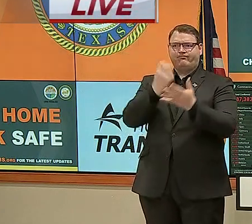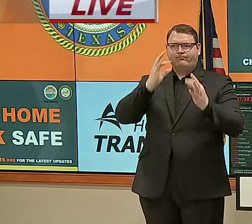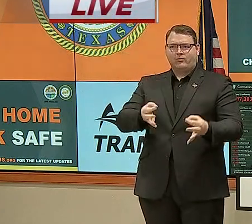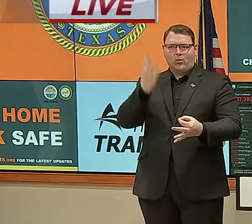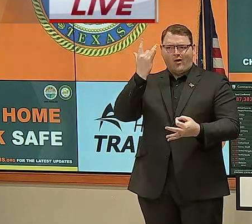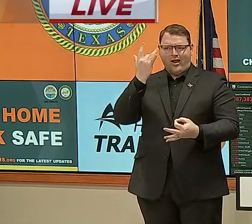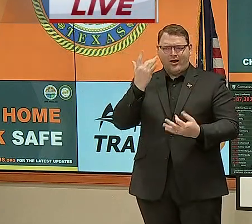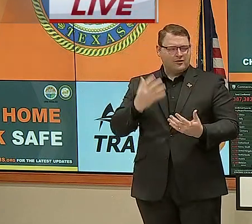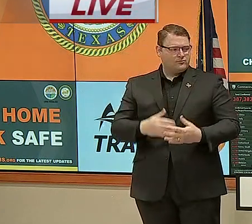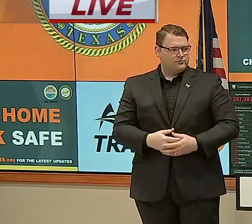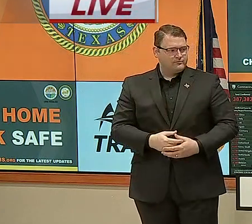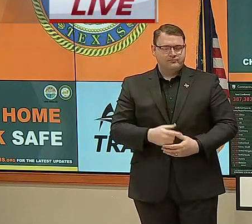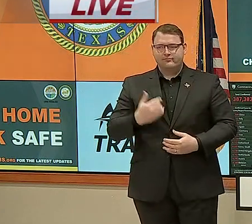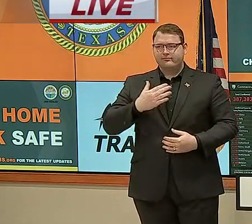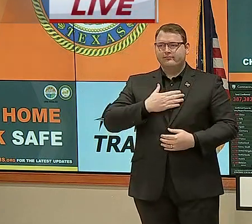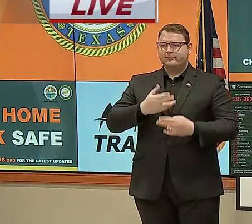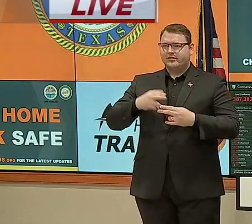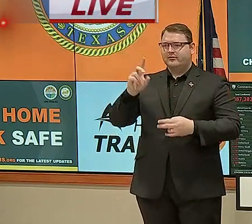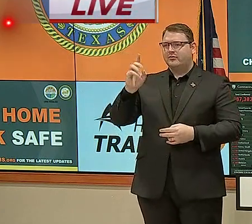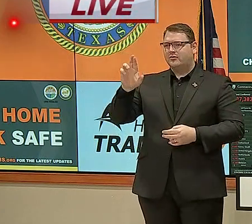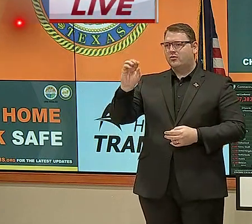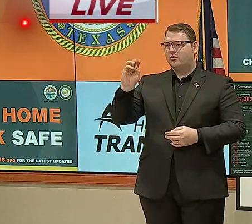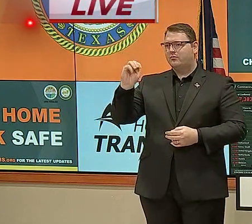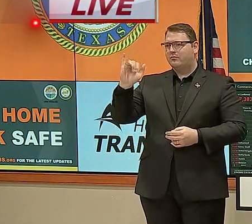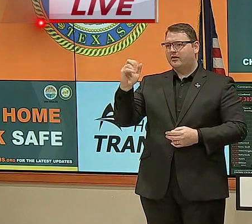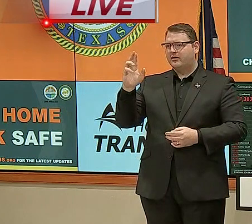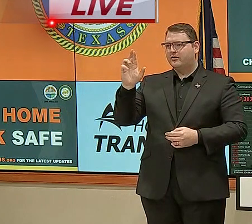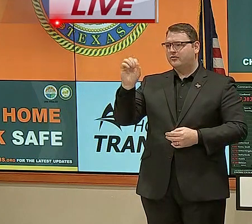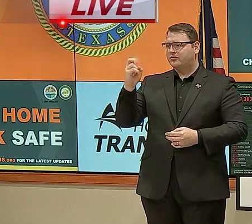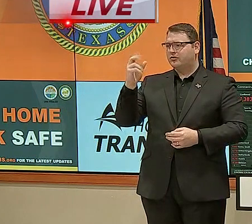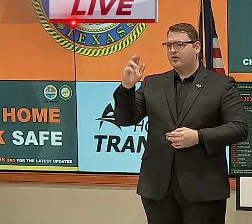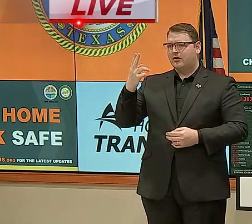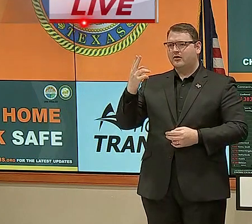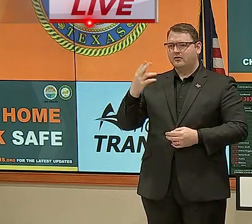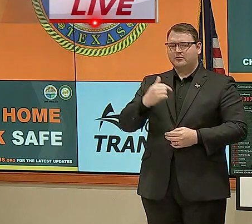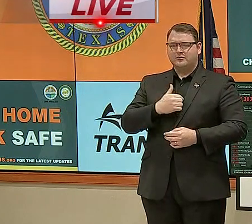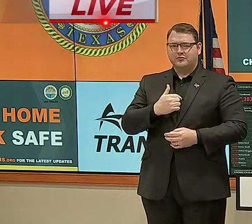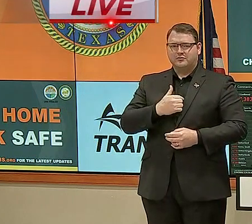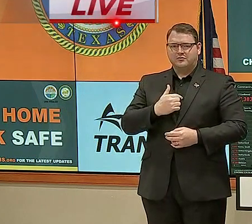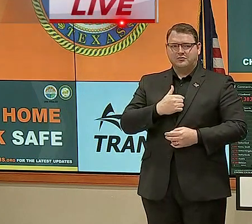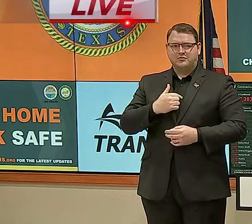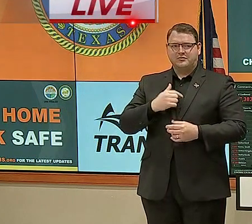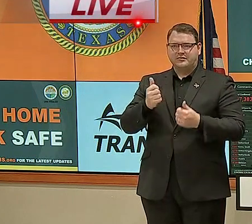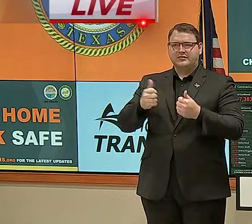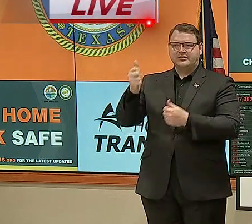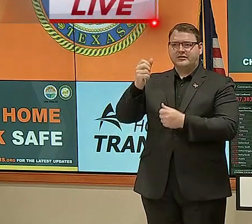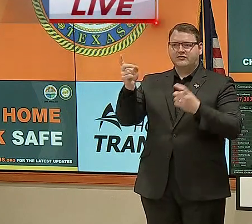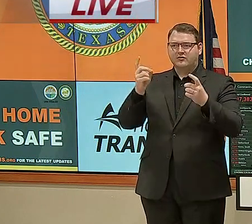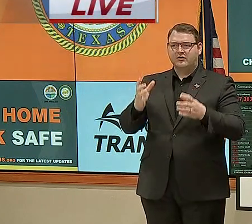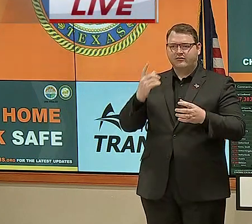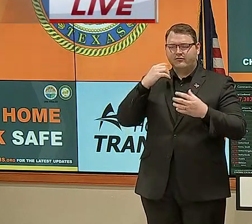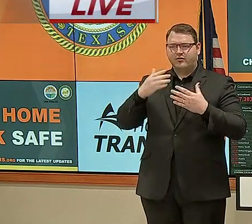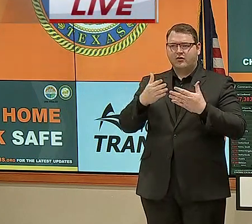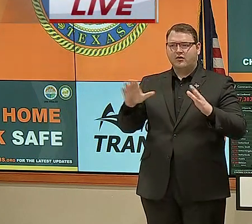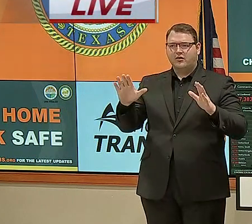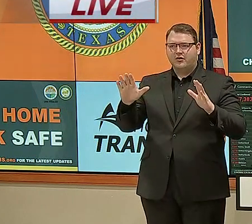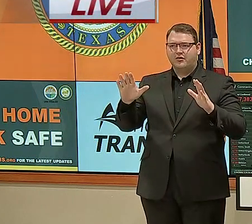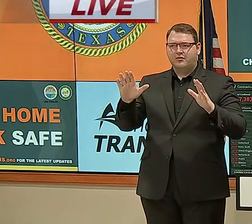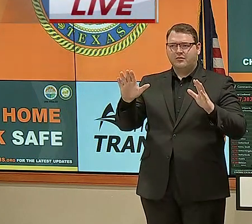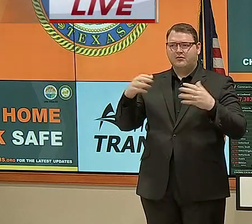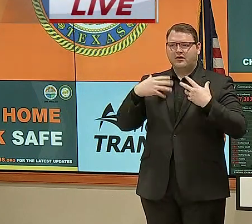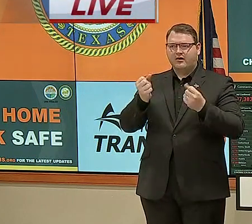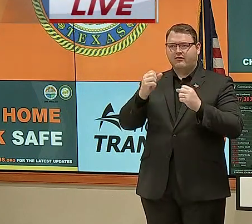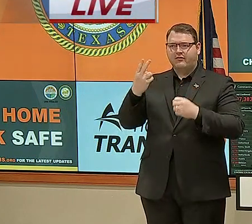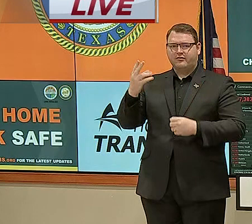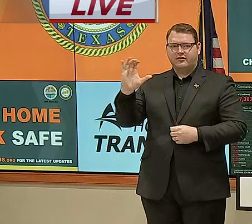is Dr. Umair Shah. I'm the Executive Director of Harris County Public Health and the local health authority for Harris County. And I'm joined by my colleague, Dr. David Peirce,